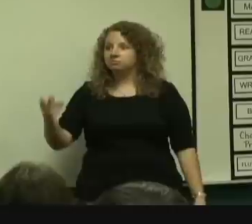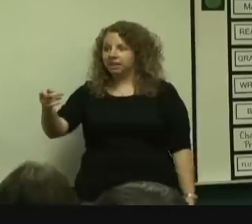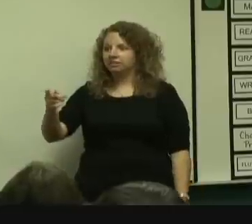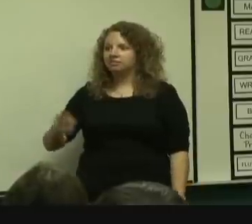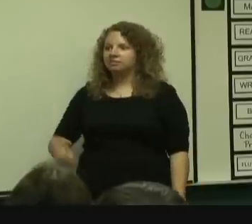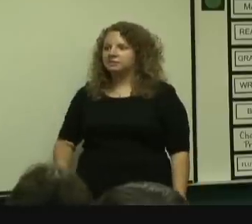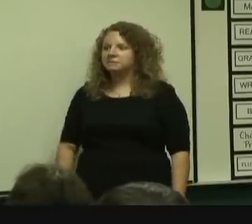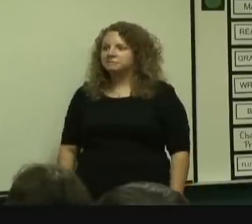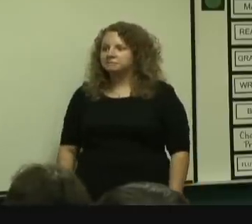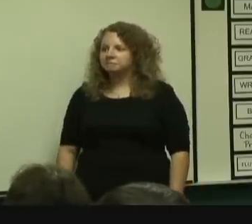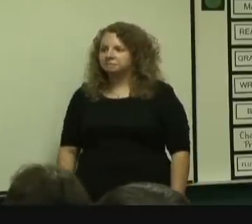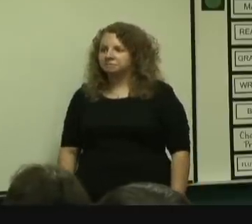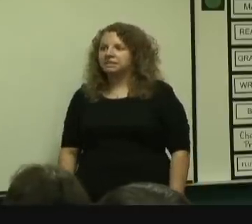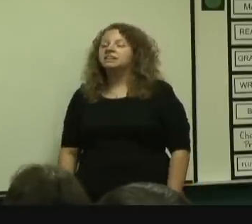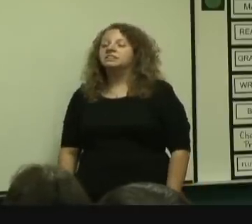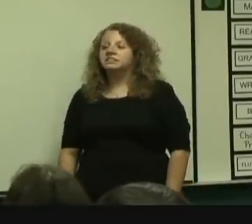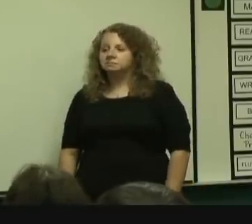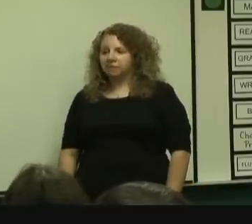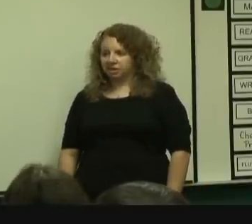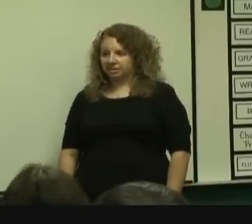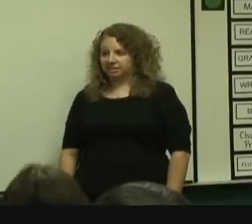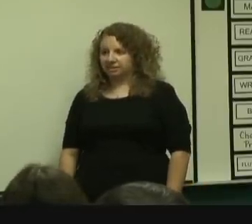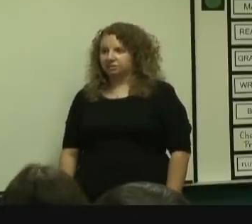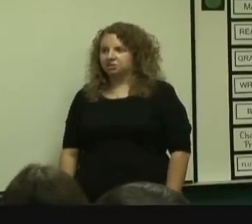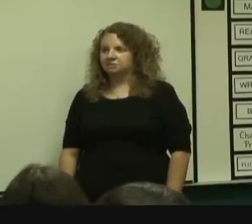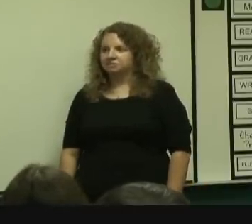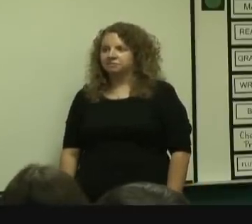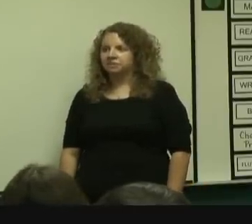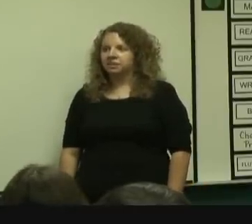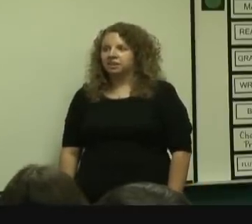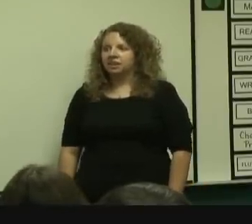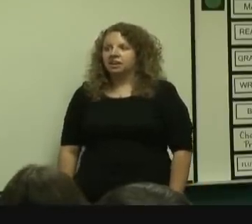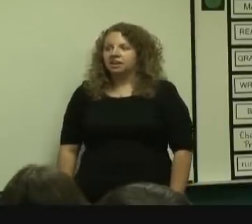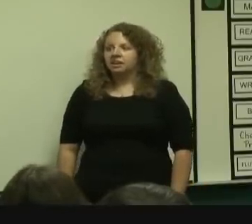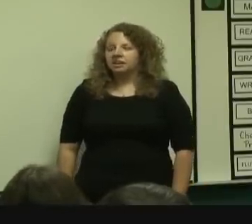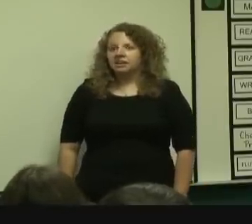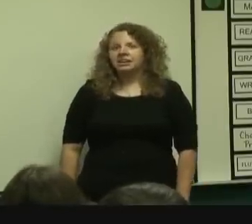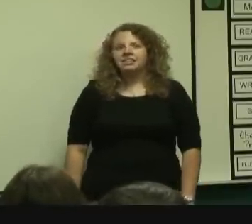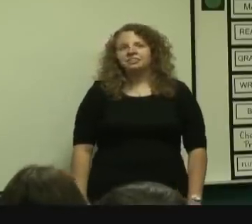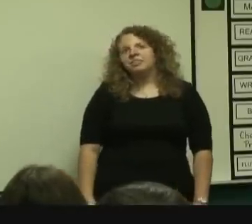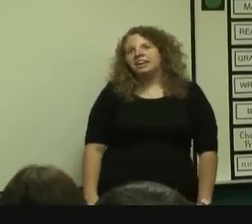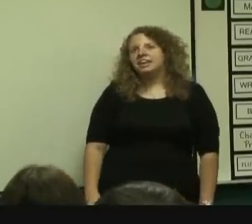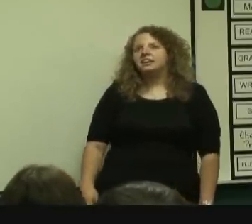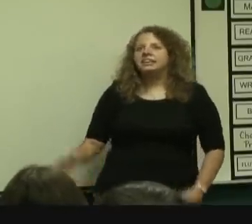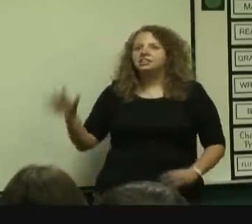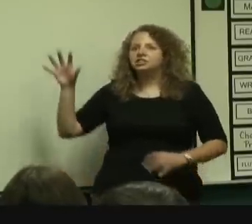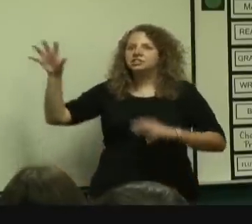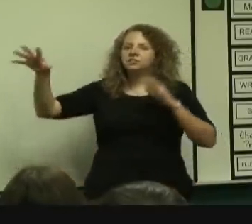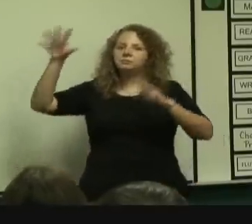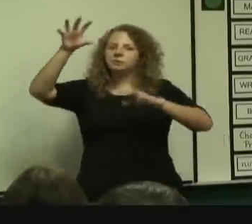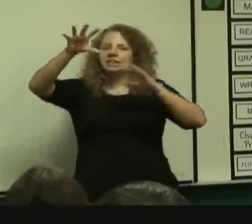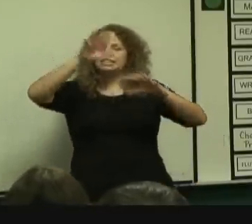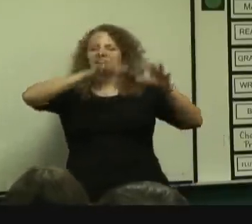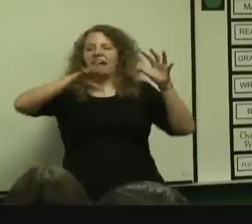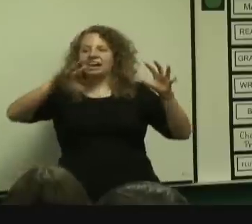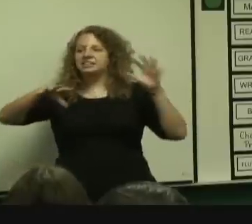So this is American Sign Language, is there some type of international sign language? They, each different place has